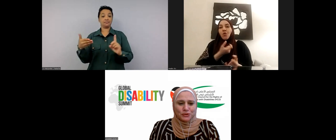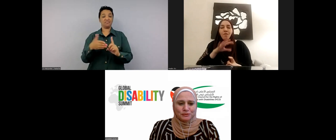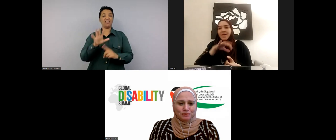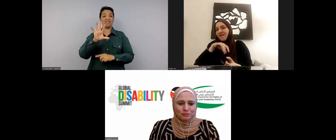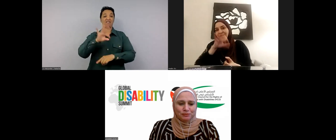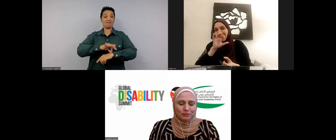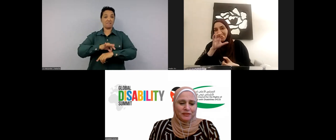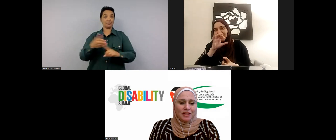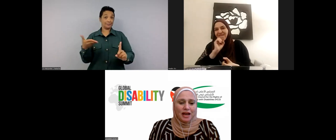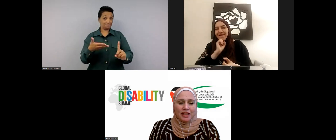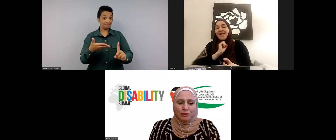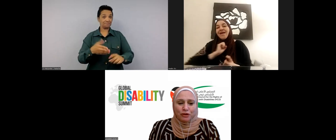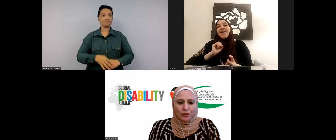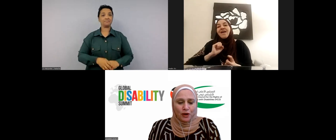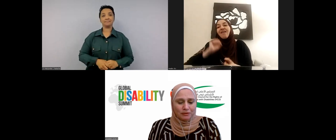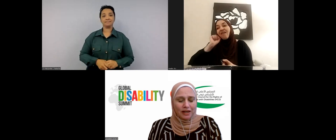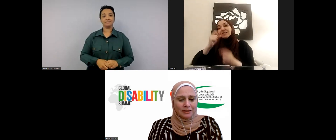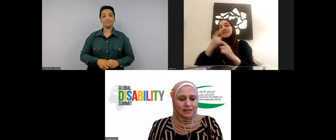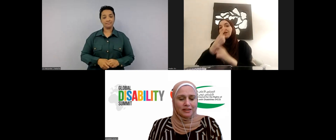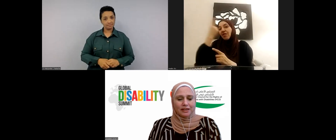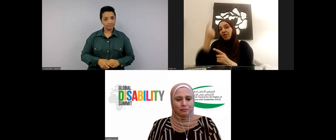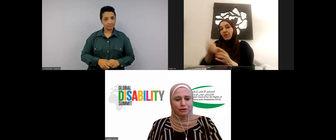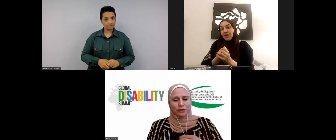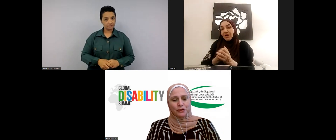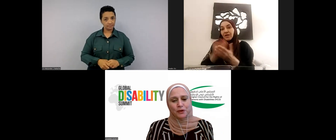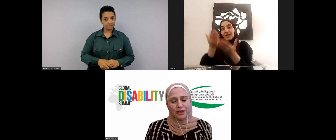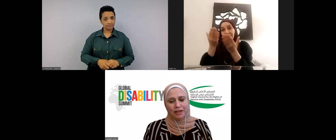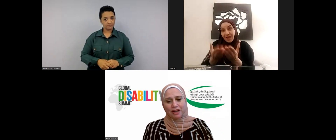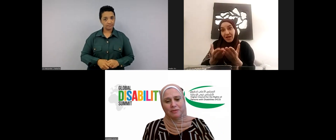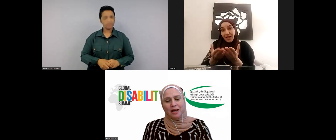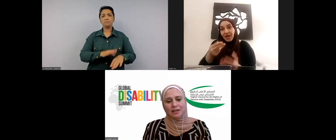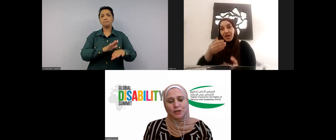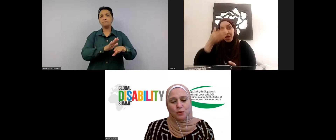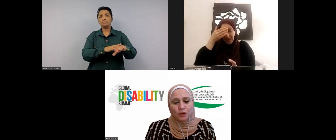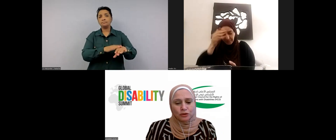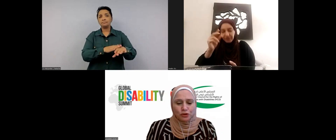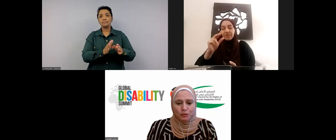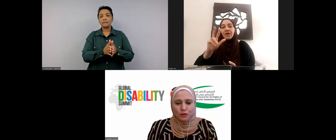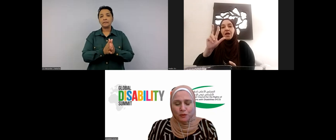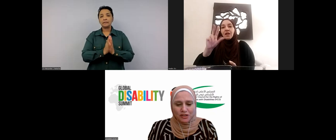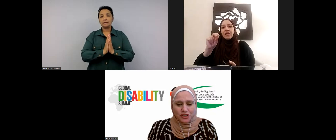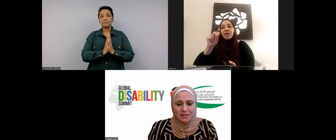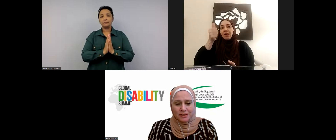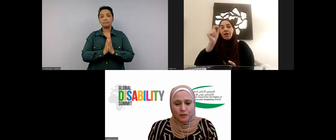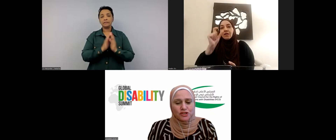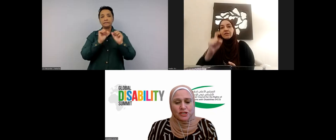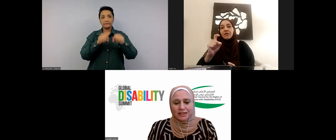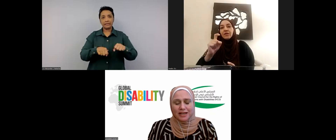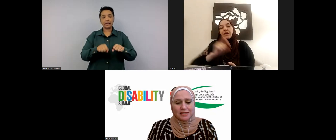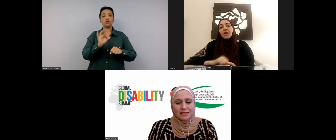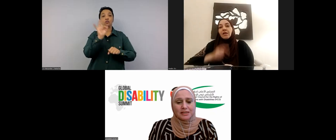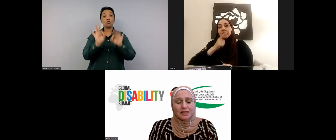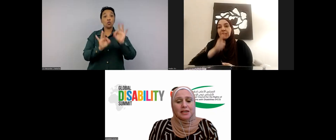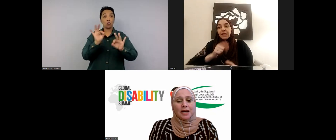to you. Before you go, Abdel Qadir, before you go, if I may ask you all to drop your questions in the question